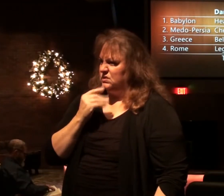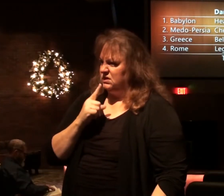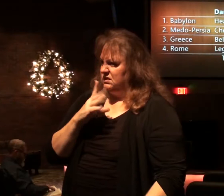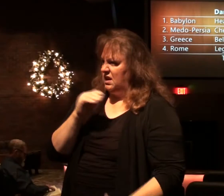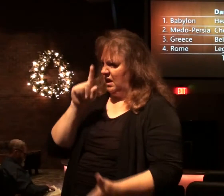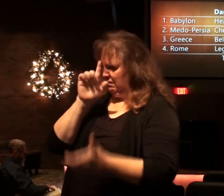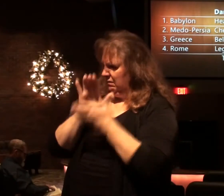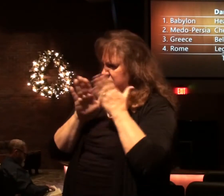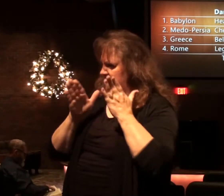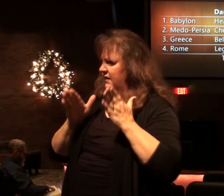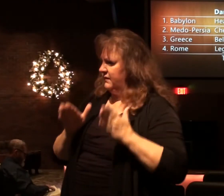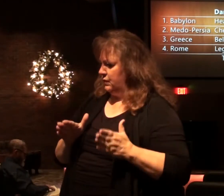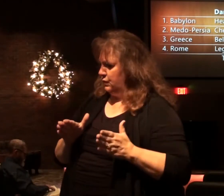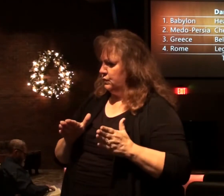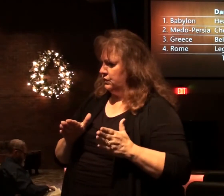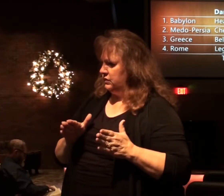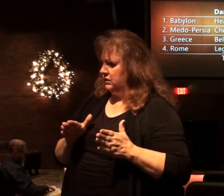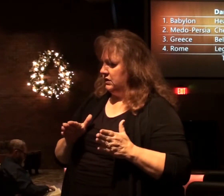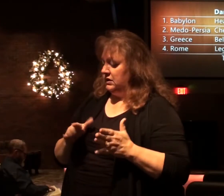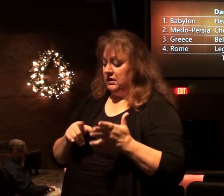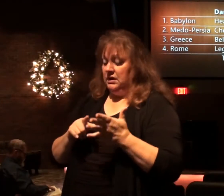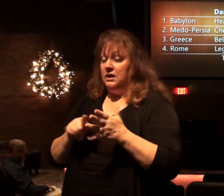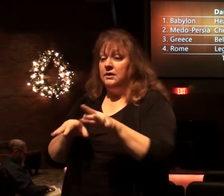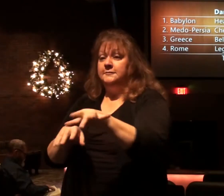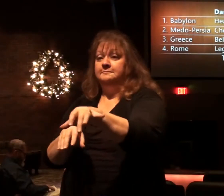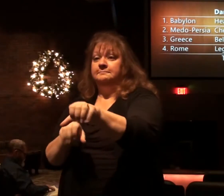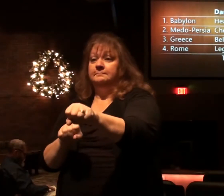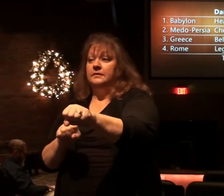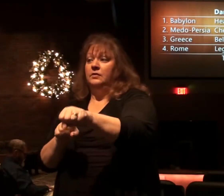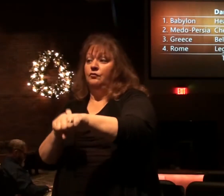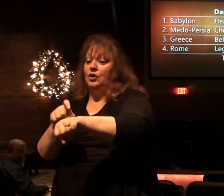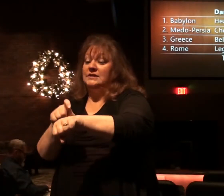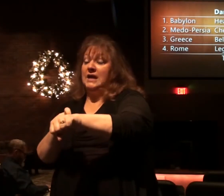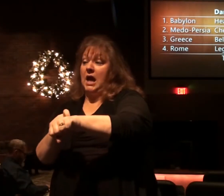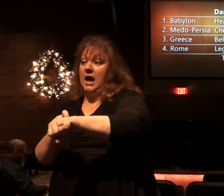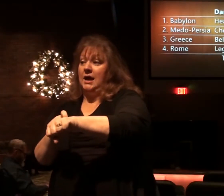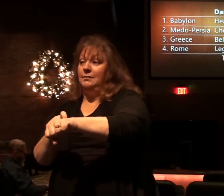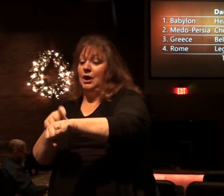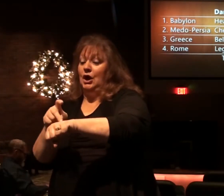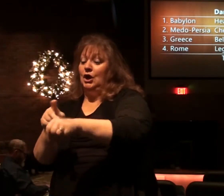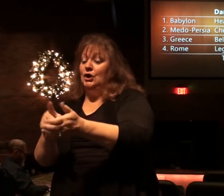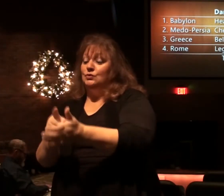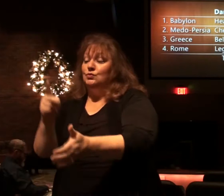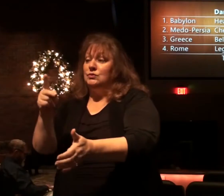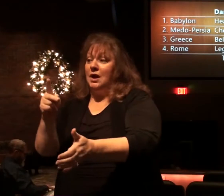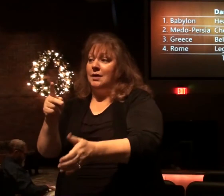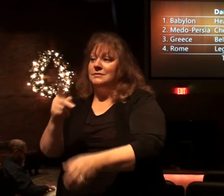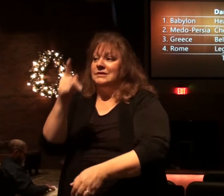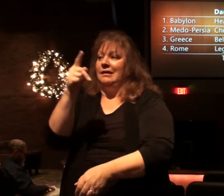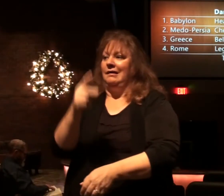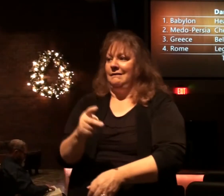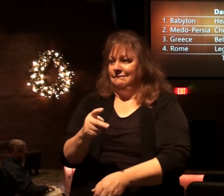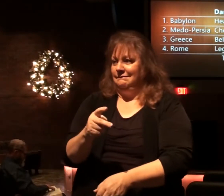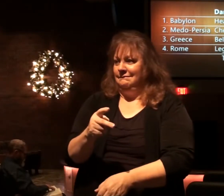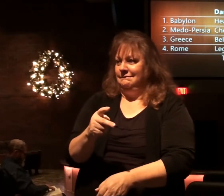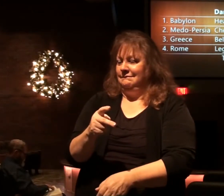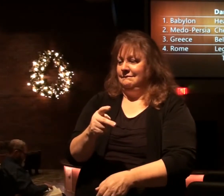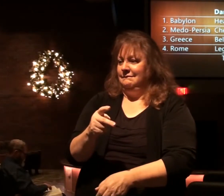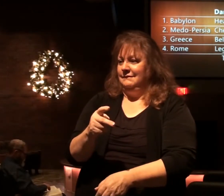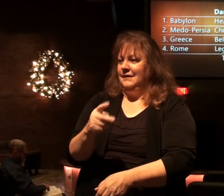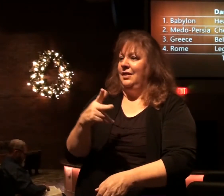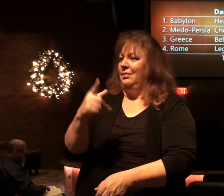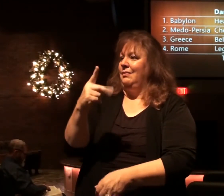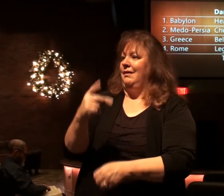verse 25. "They'll be given into his hand for a time, 2 times, and a half time." There's